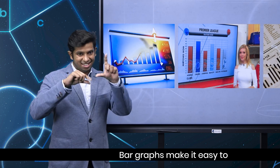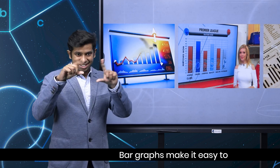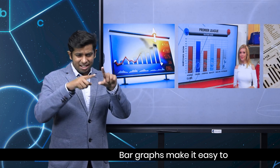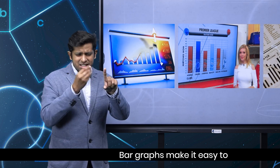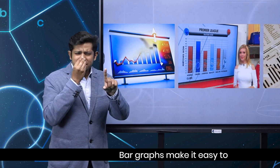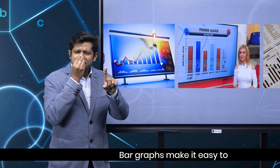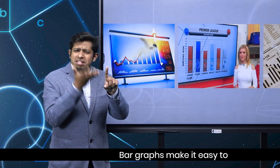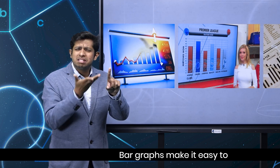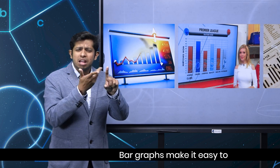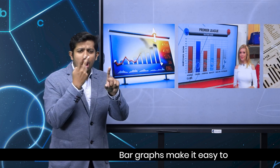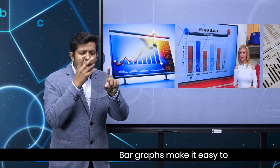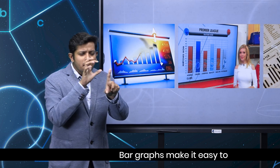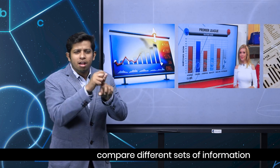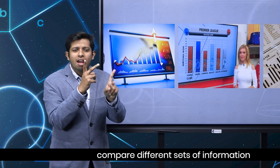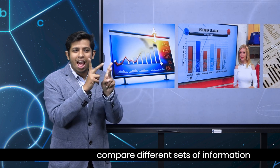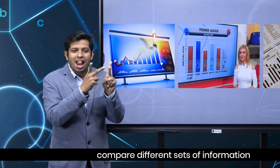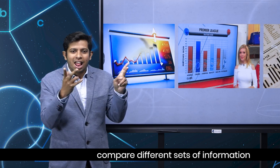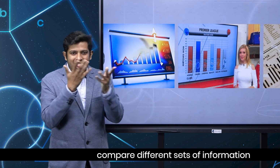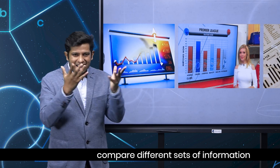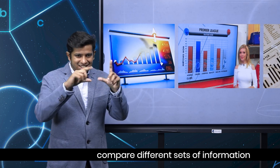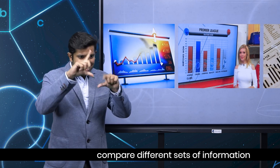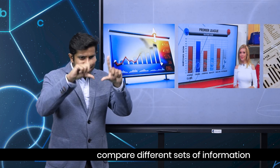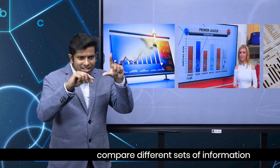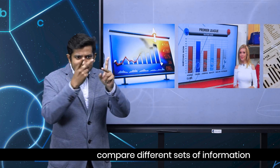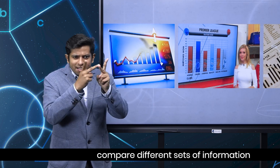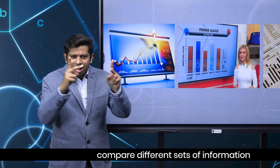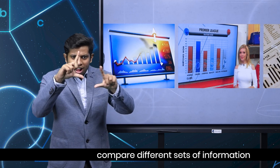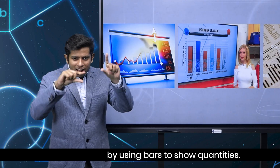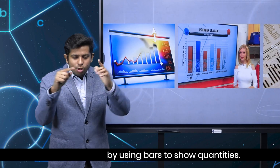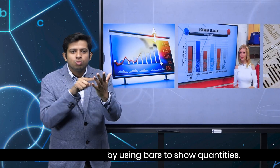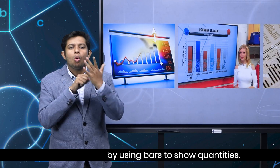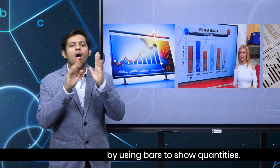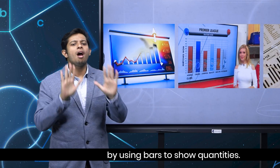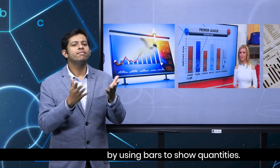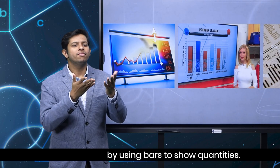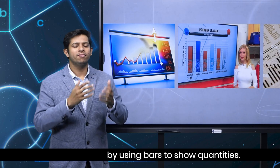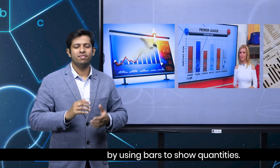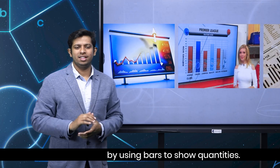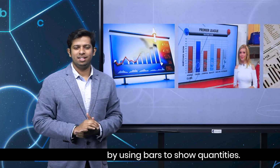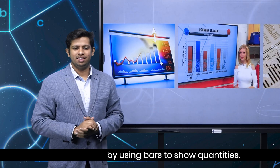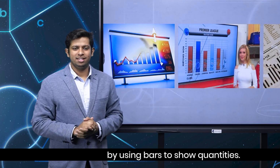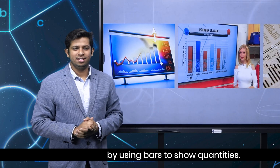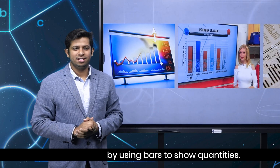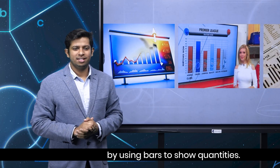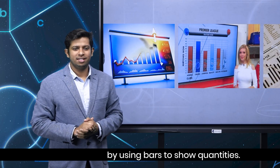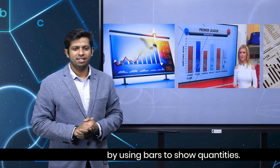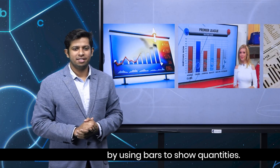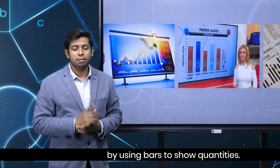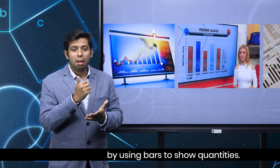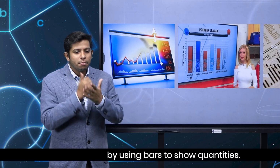Bar graphs make it easy to compare different sets of information by using bars to show quantities.